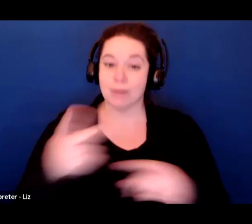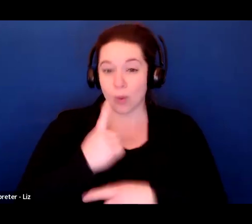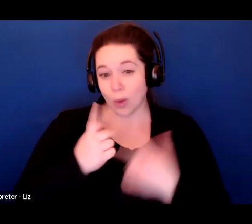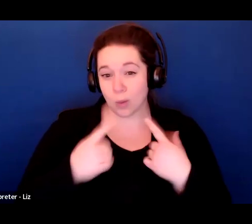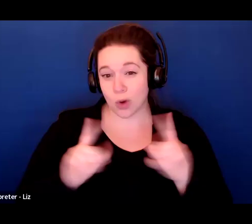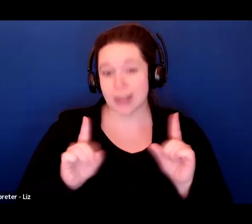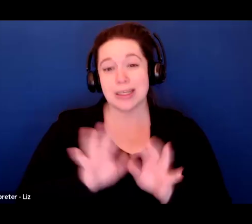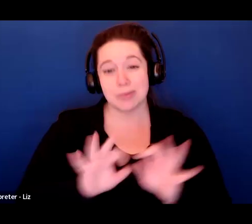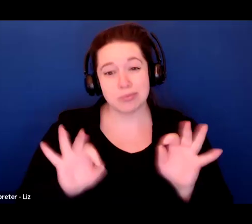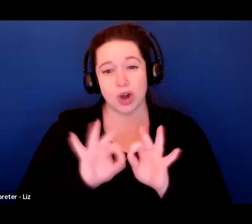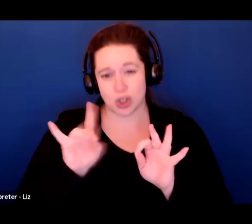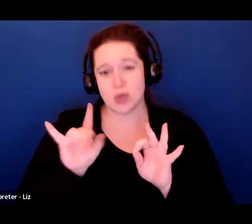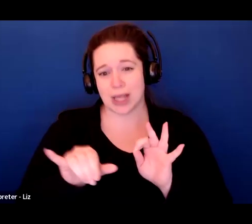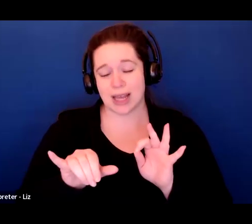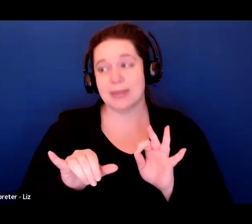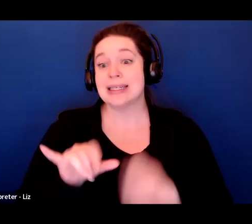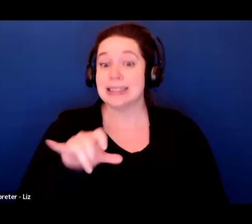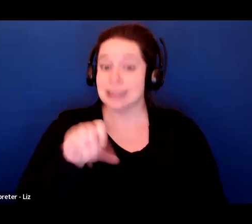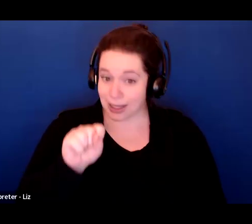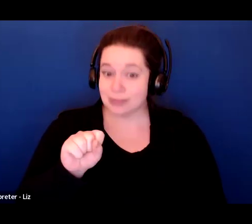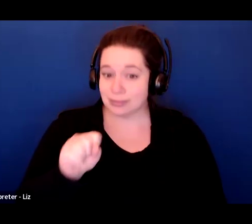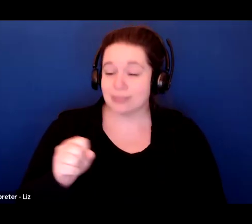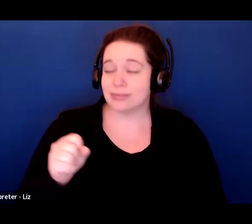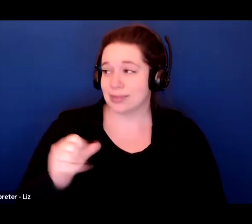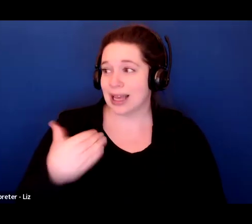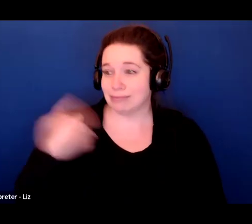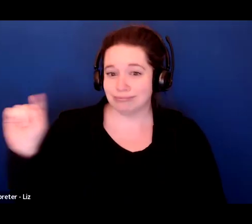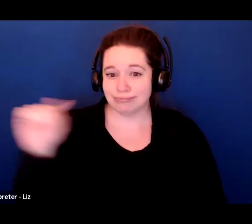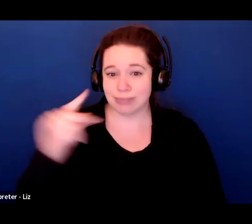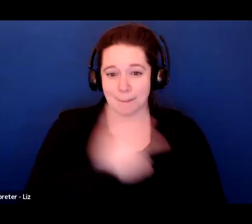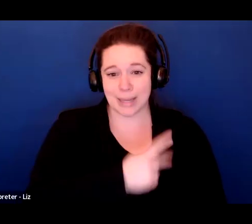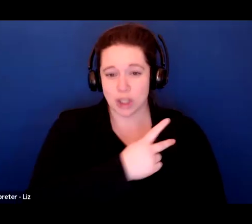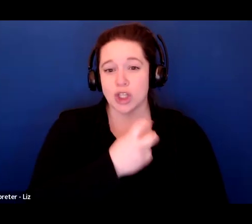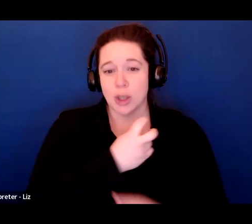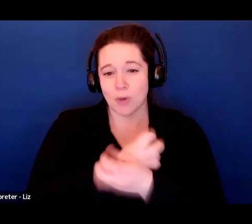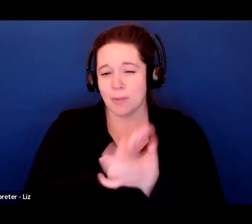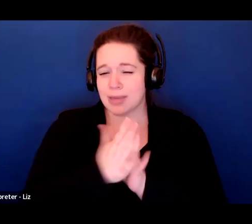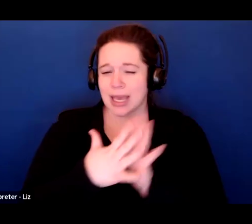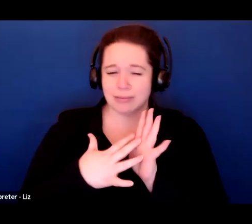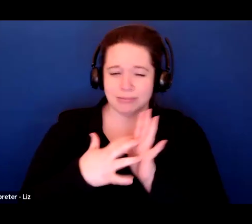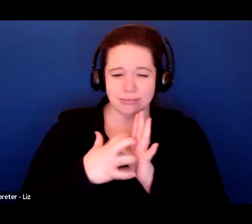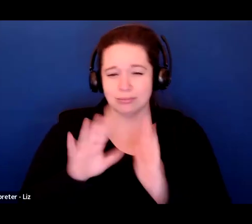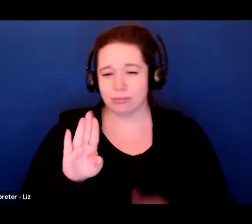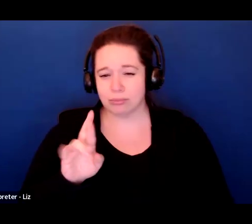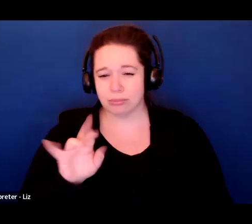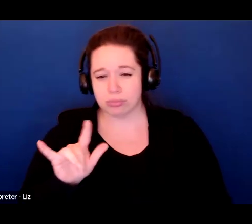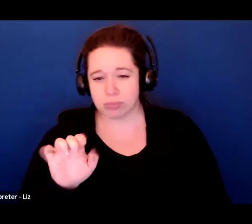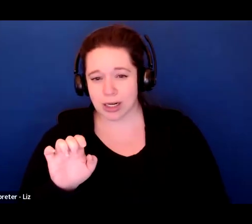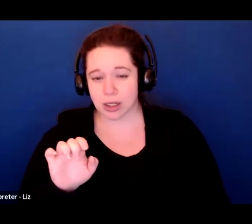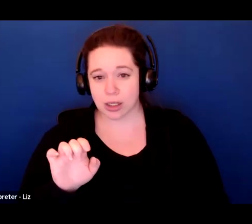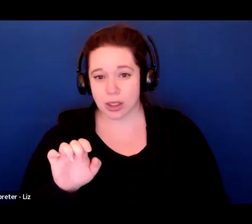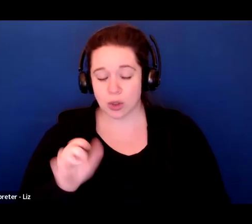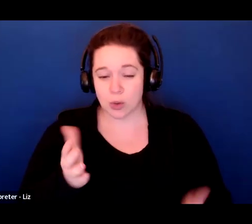do that because, yes, I have had patients that their bones became so brittle that you could